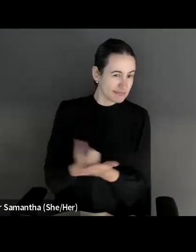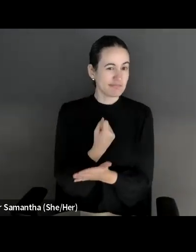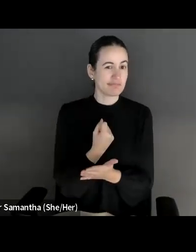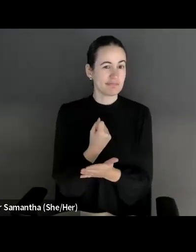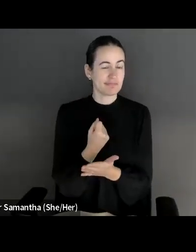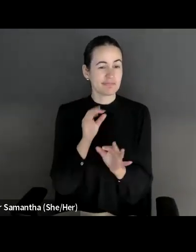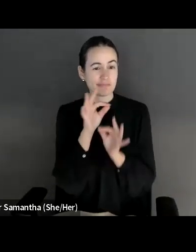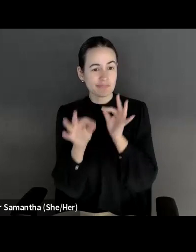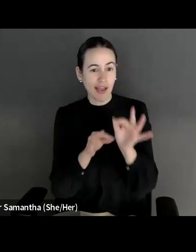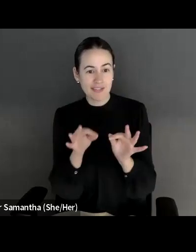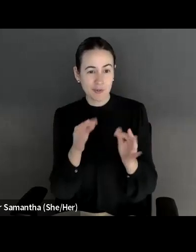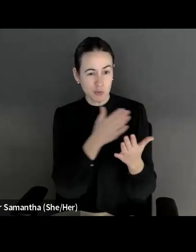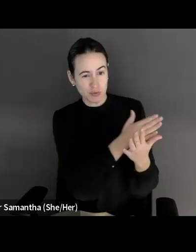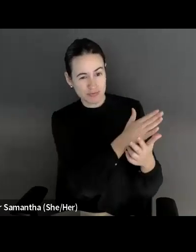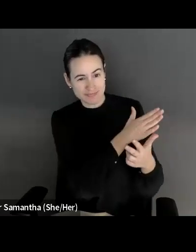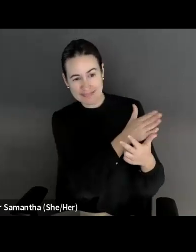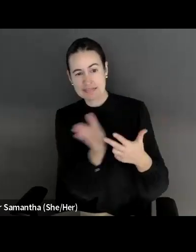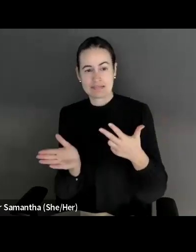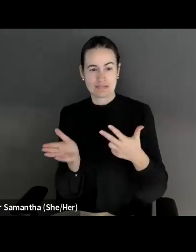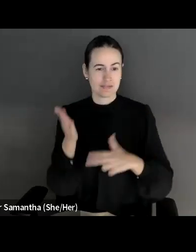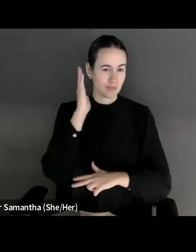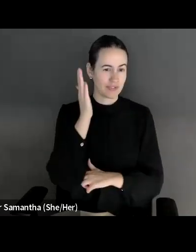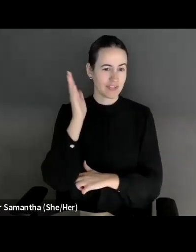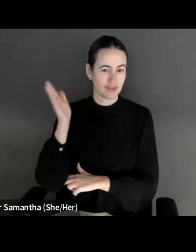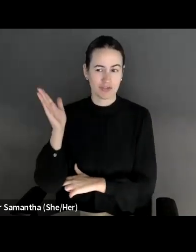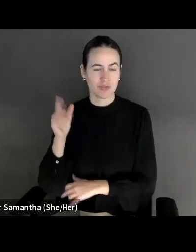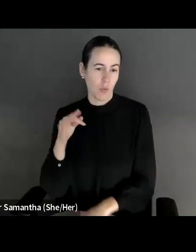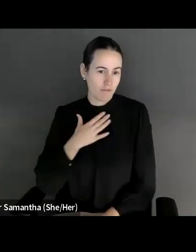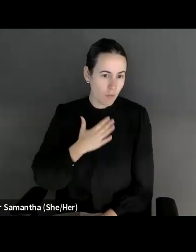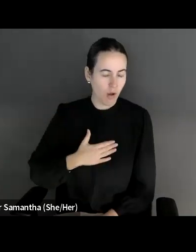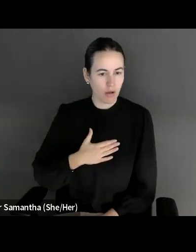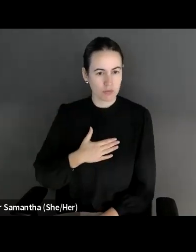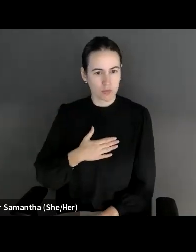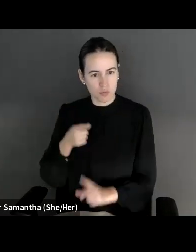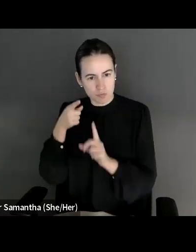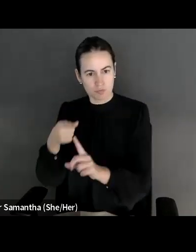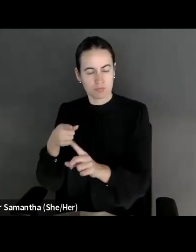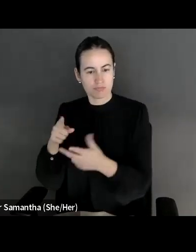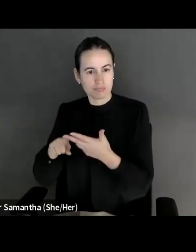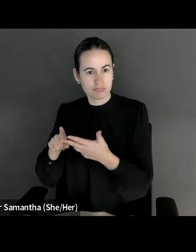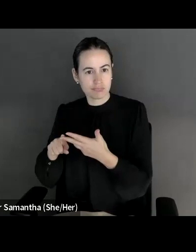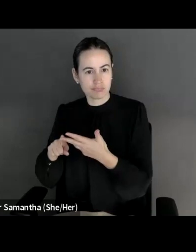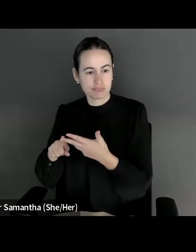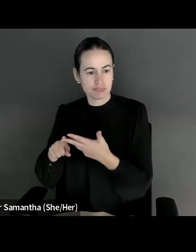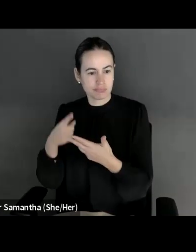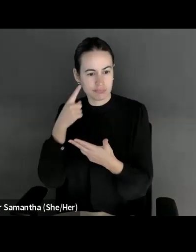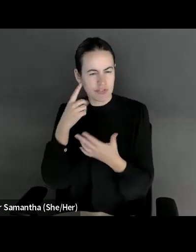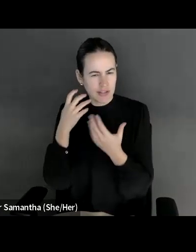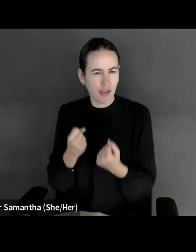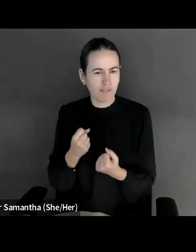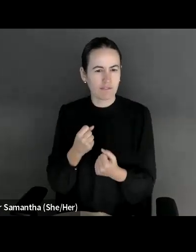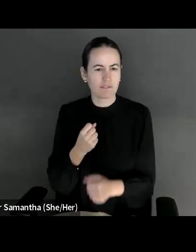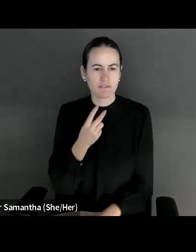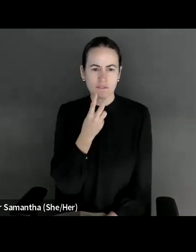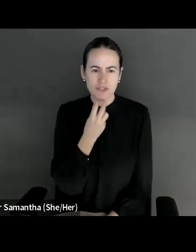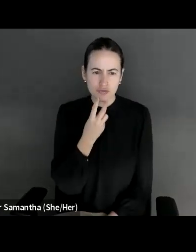the discussion? There were a few questions for Christian, so this